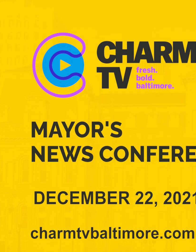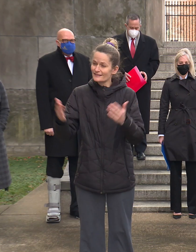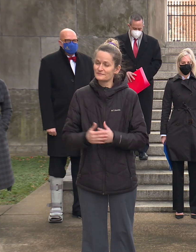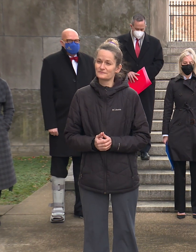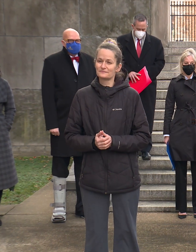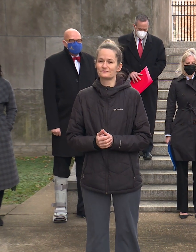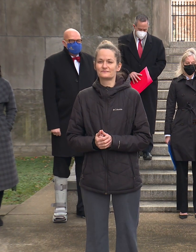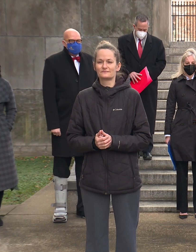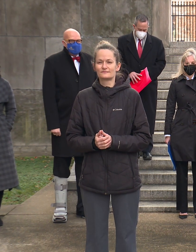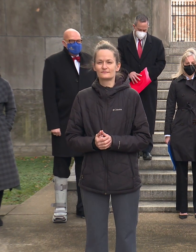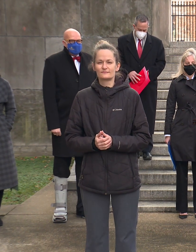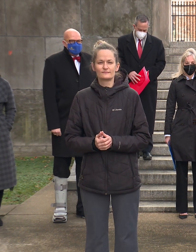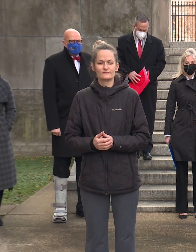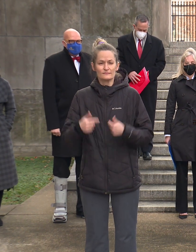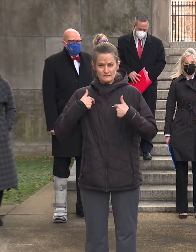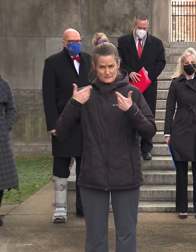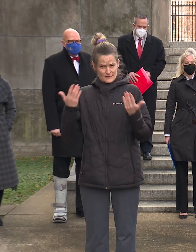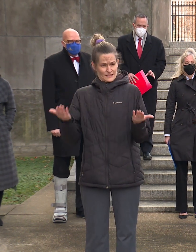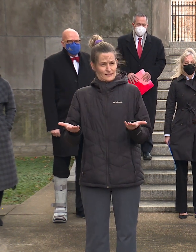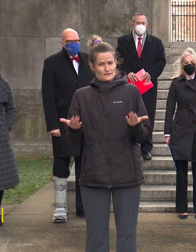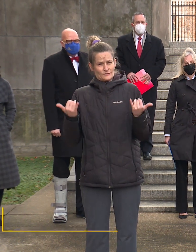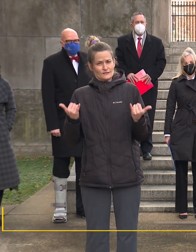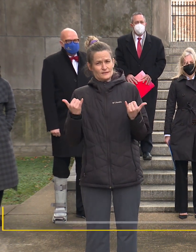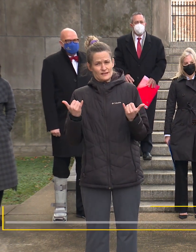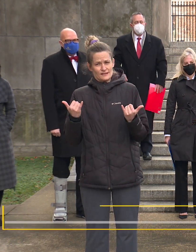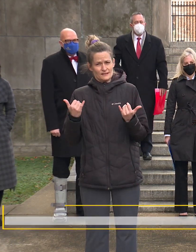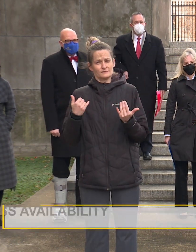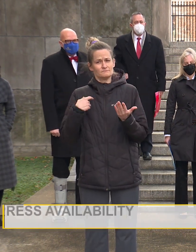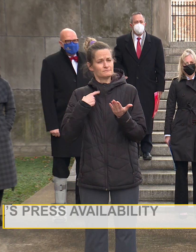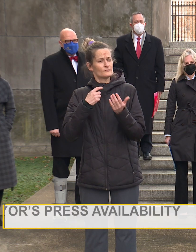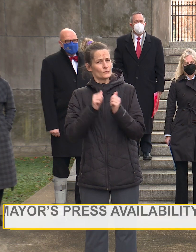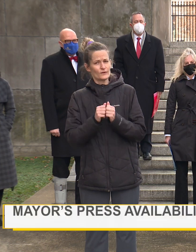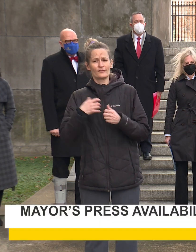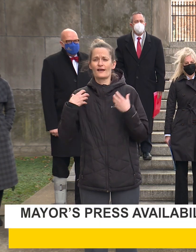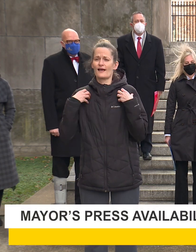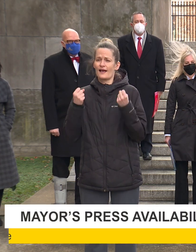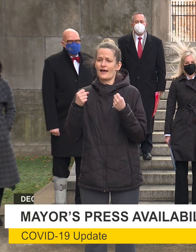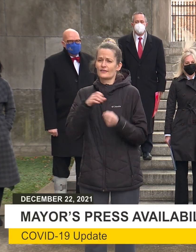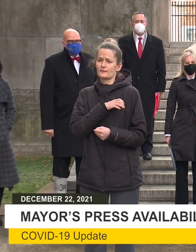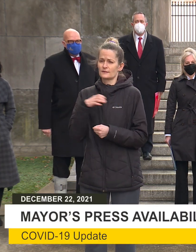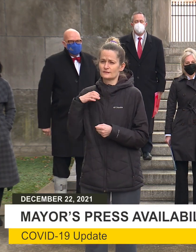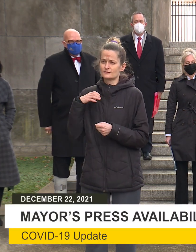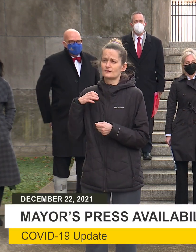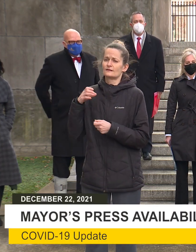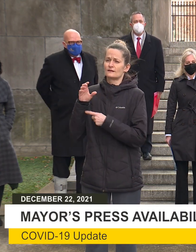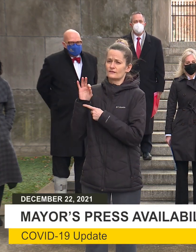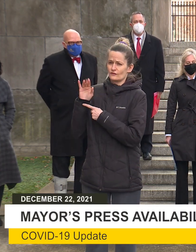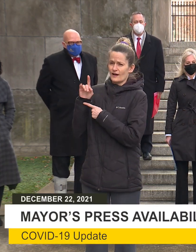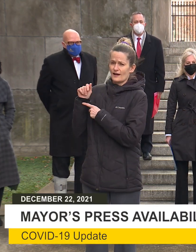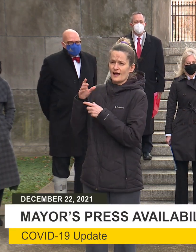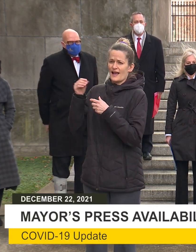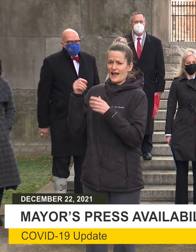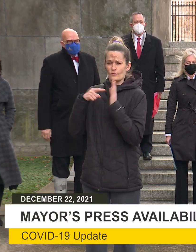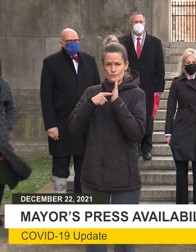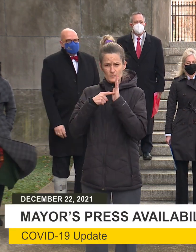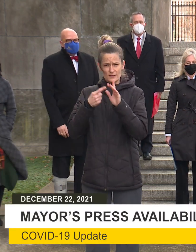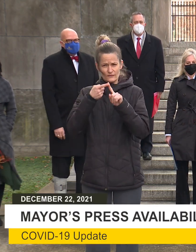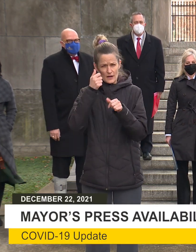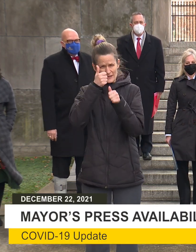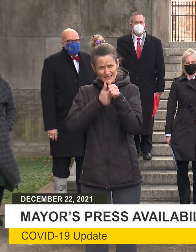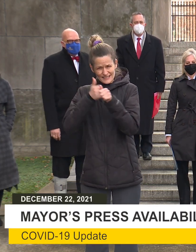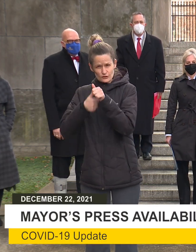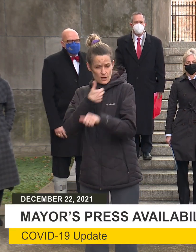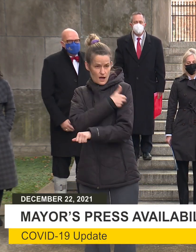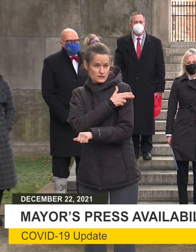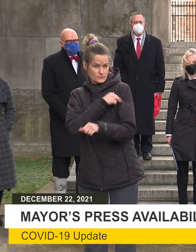I am here today with our Health Commissioner, Dr. Jaraja, and representatives from every hospital in the city of